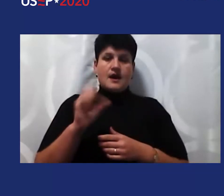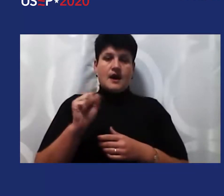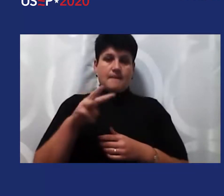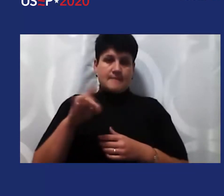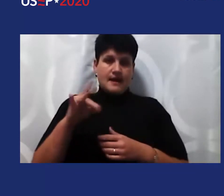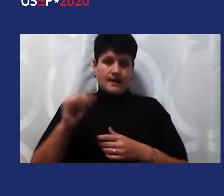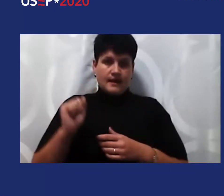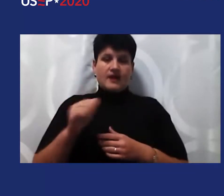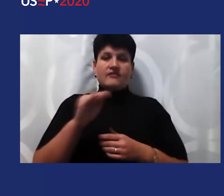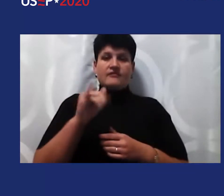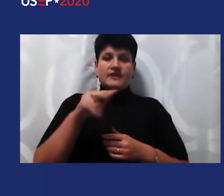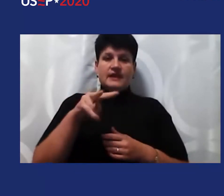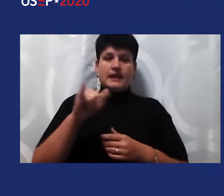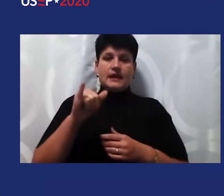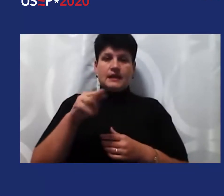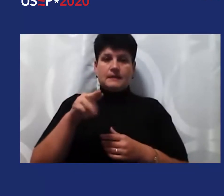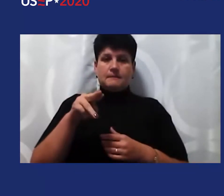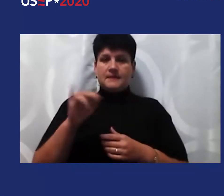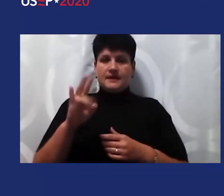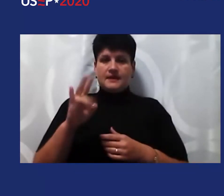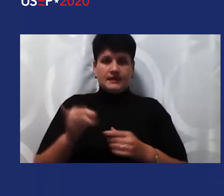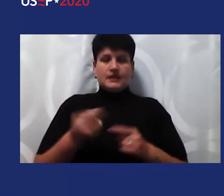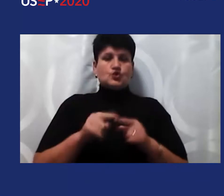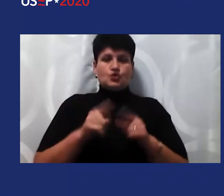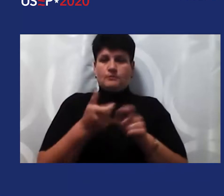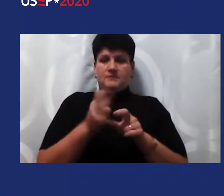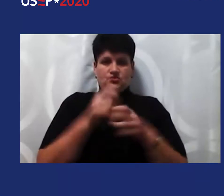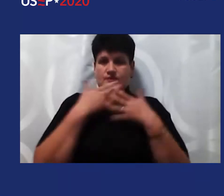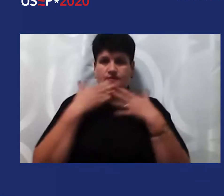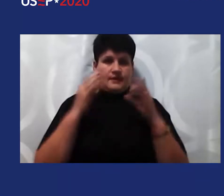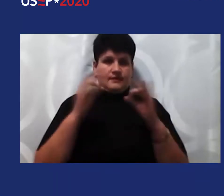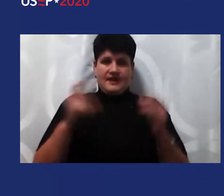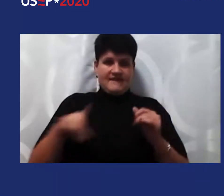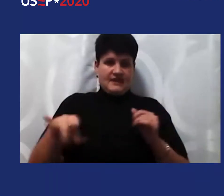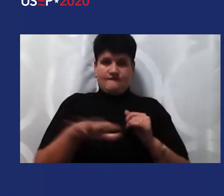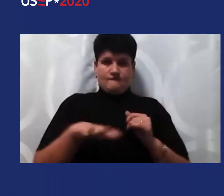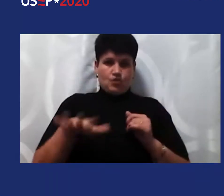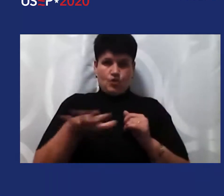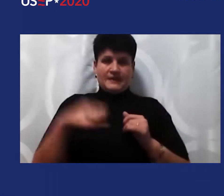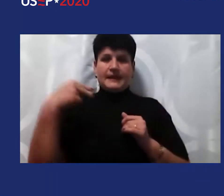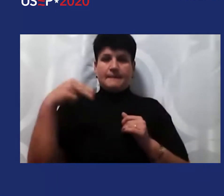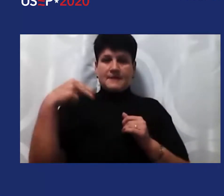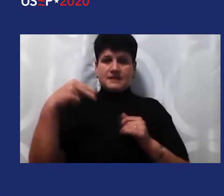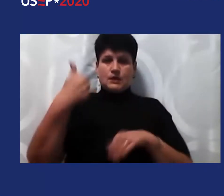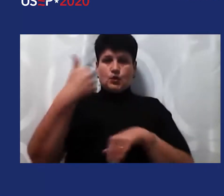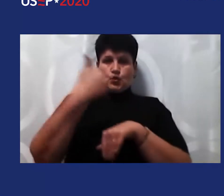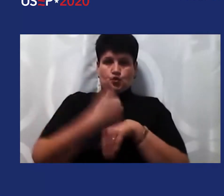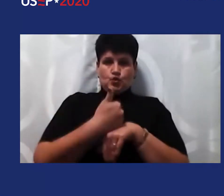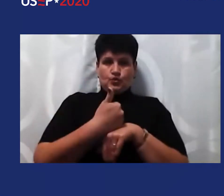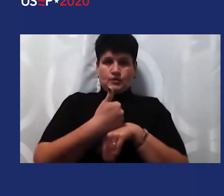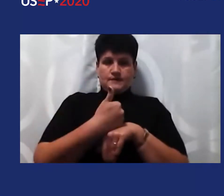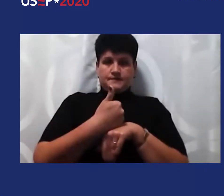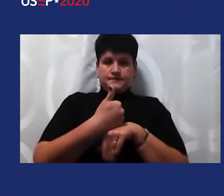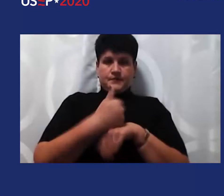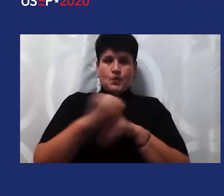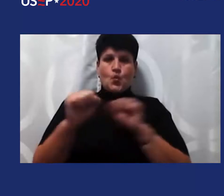in South America, and then Philippines, and nothing like that